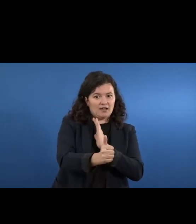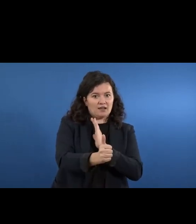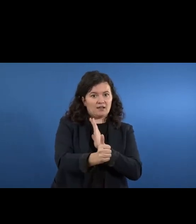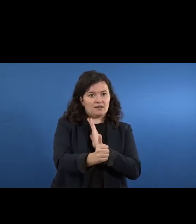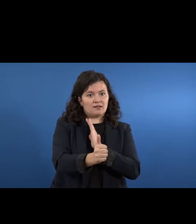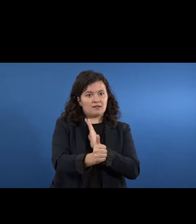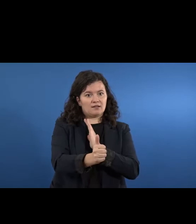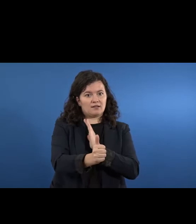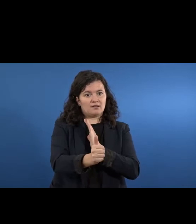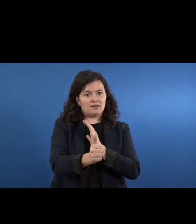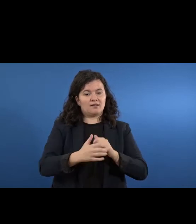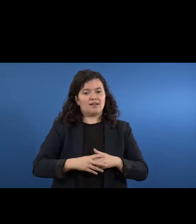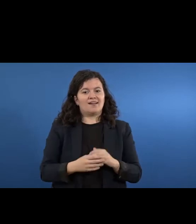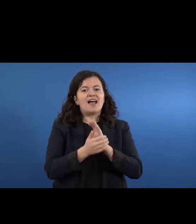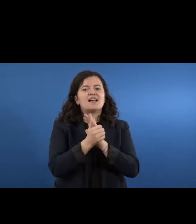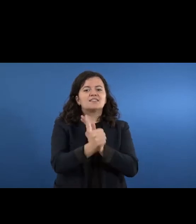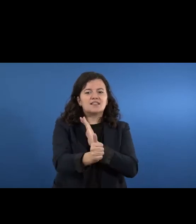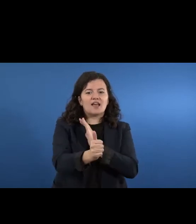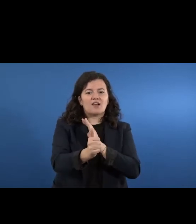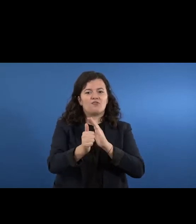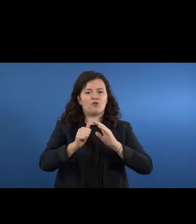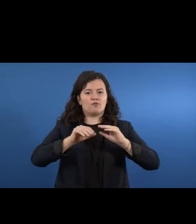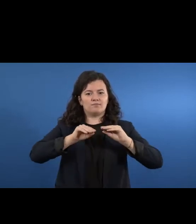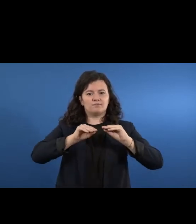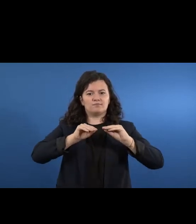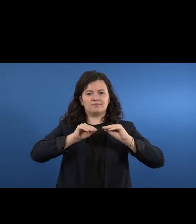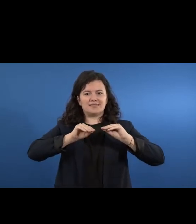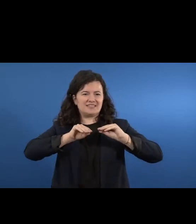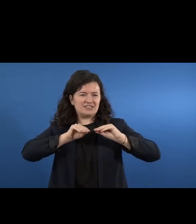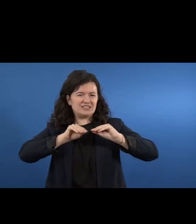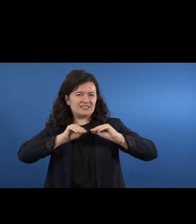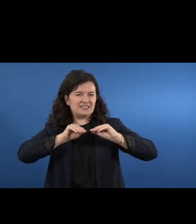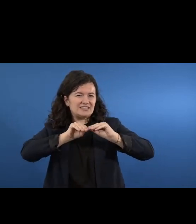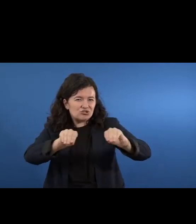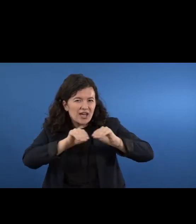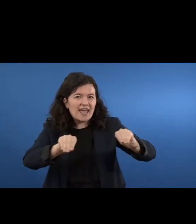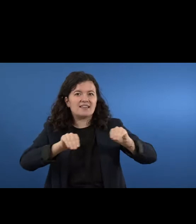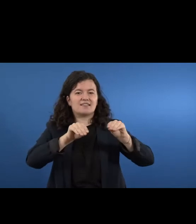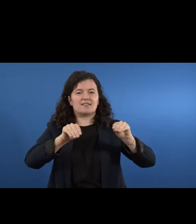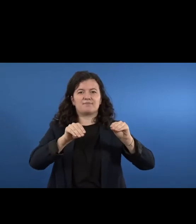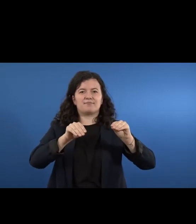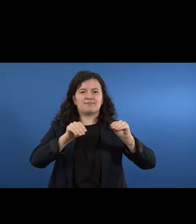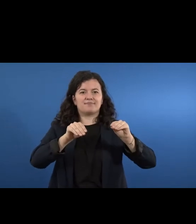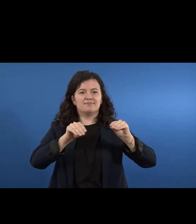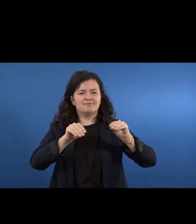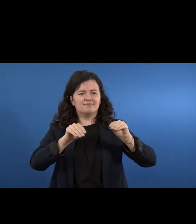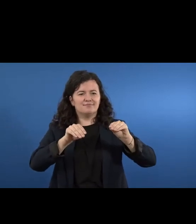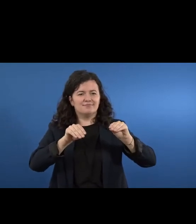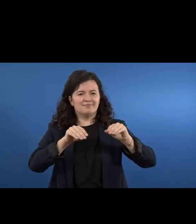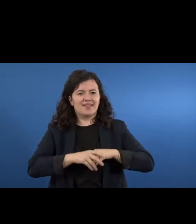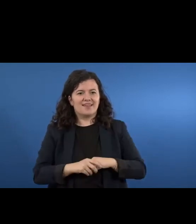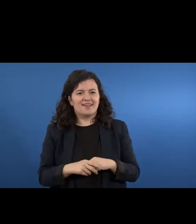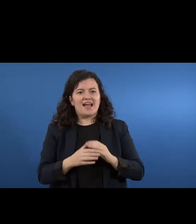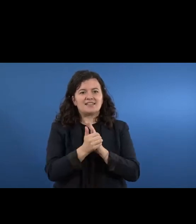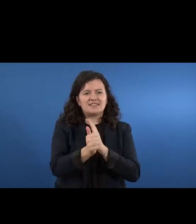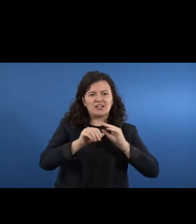and Economic Diversification. So STED is the ILO's more sector-based